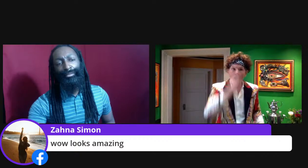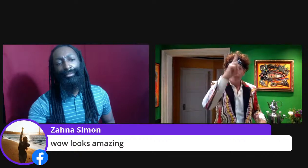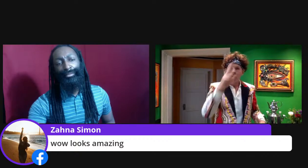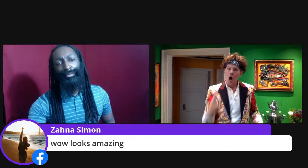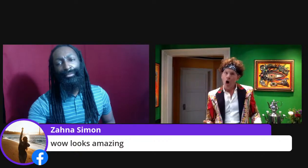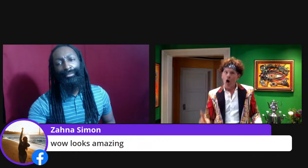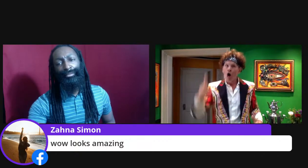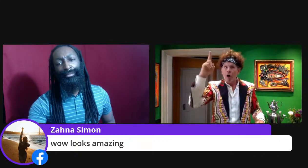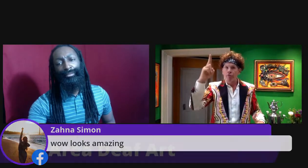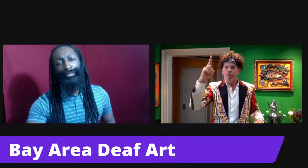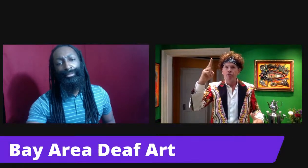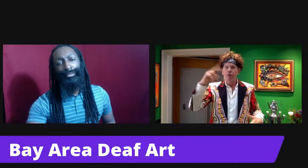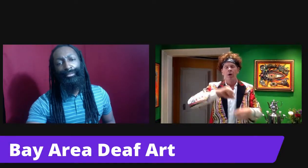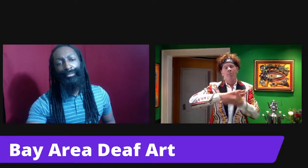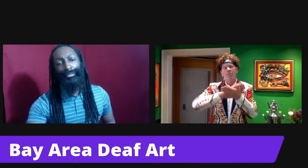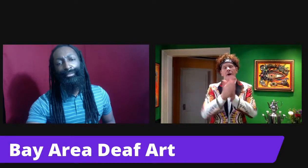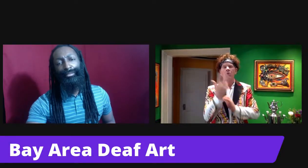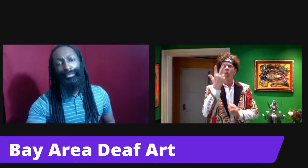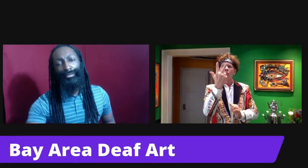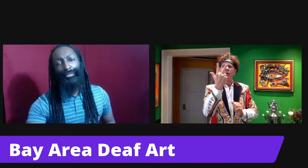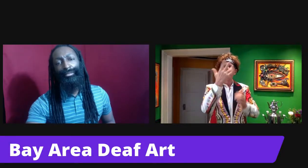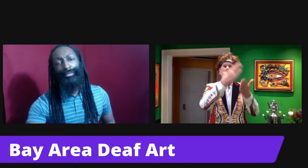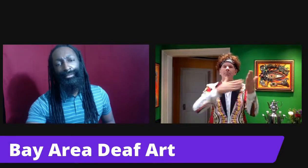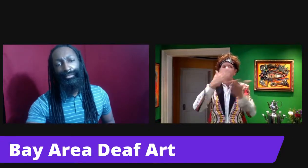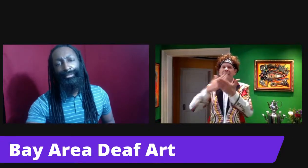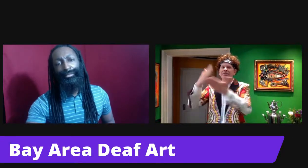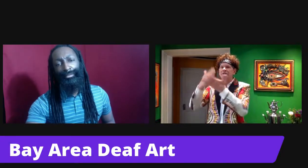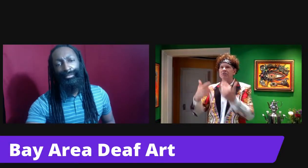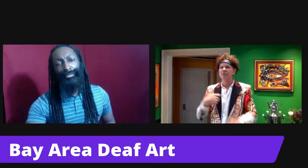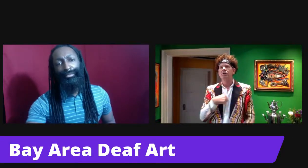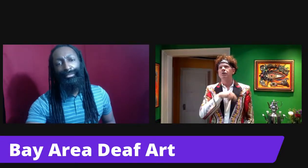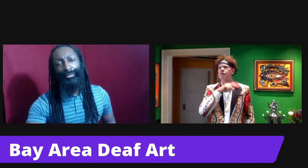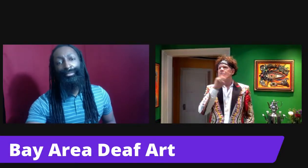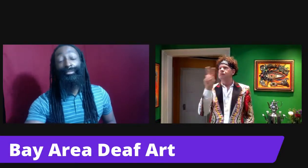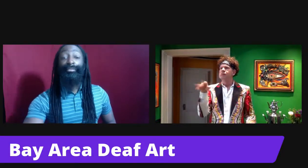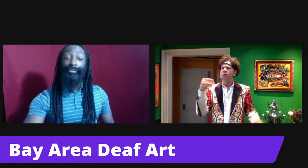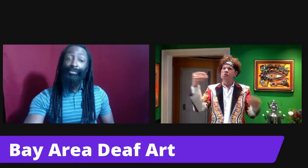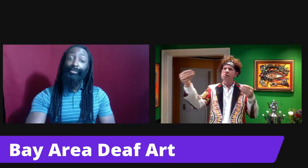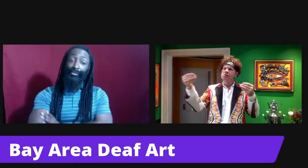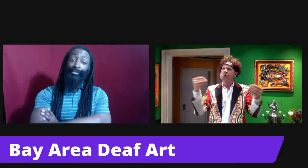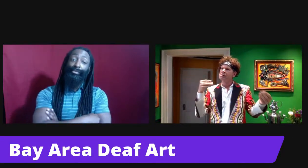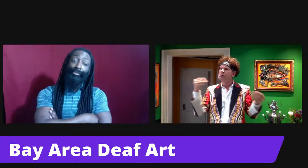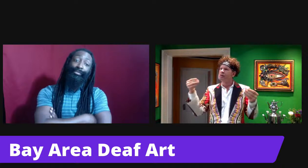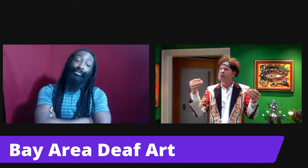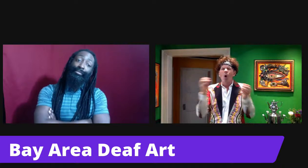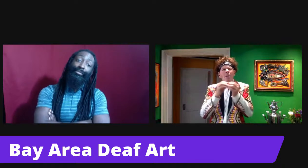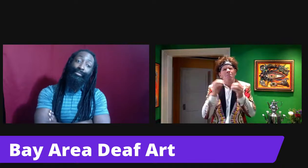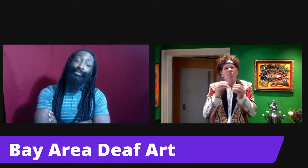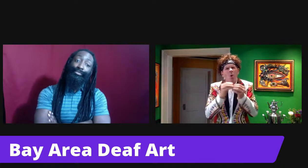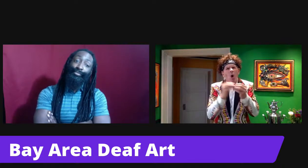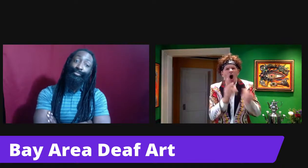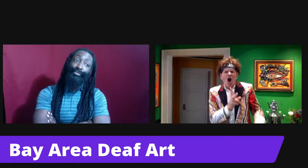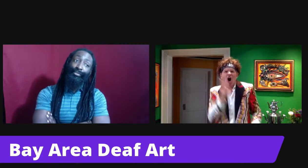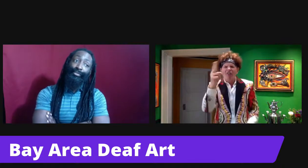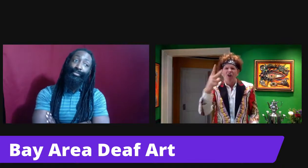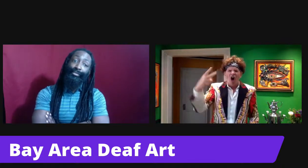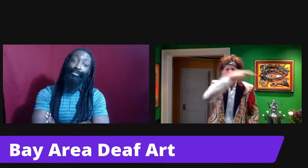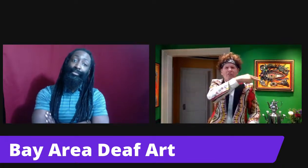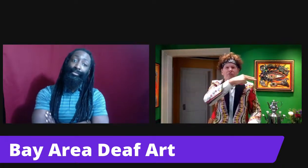So I elected to start cutting it in pieces. And so it was a three-part piece. And I started kind of